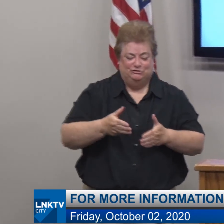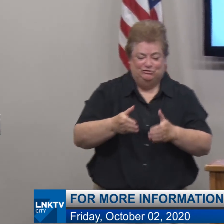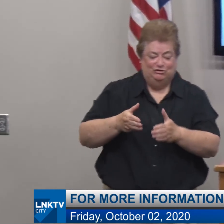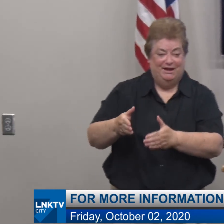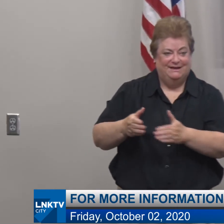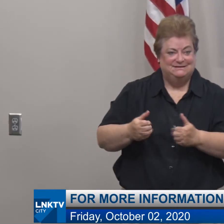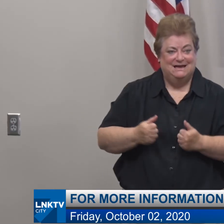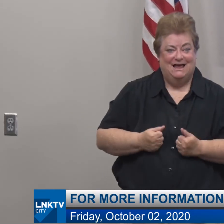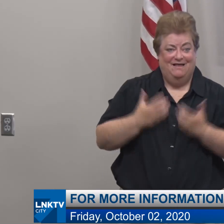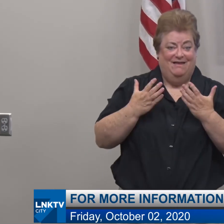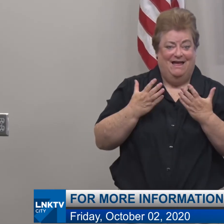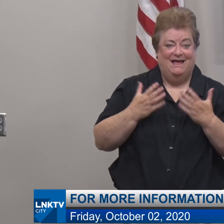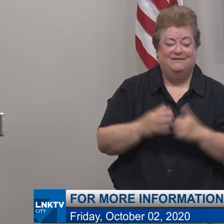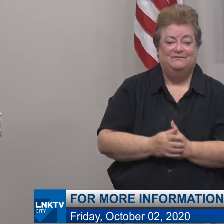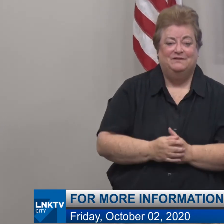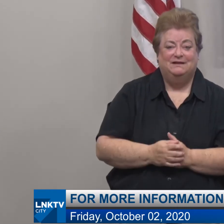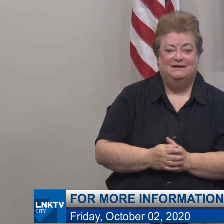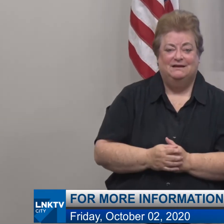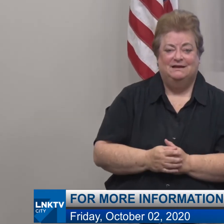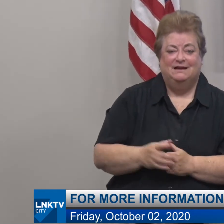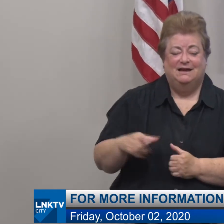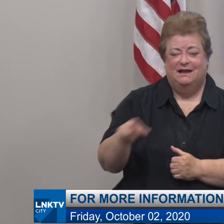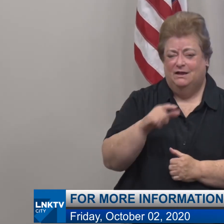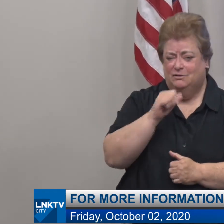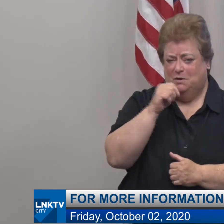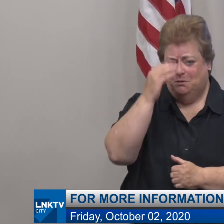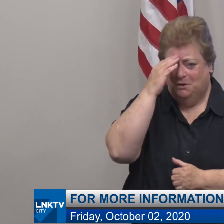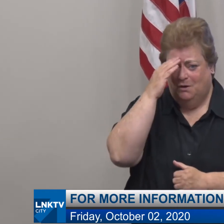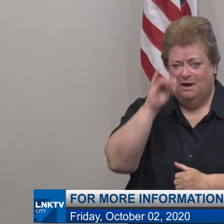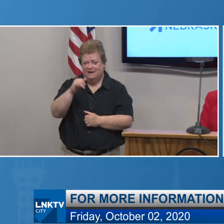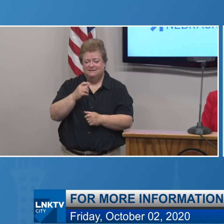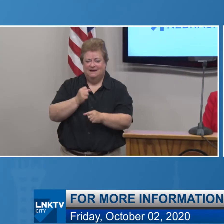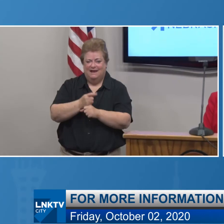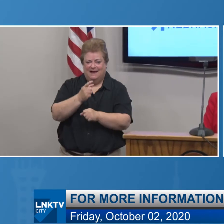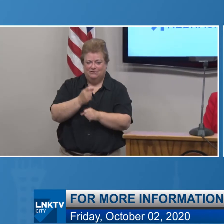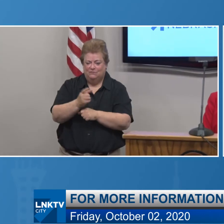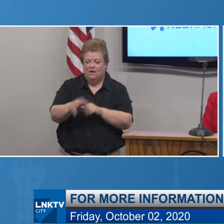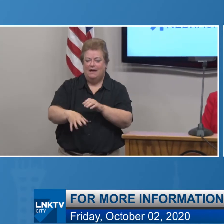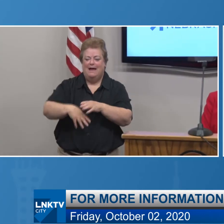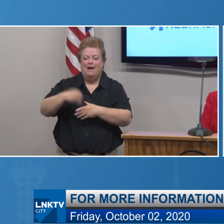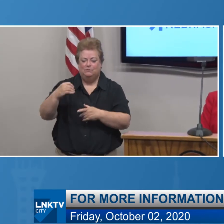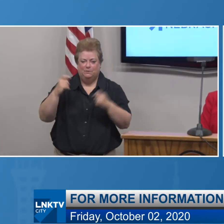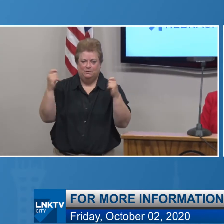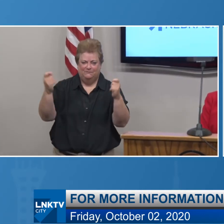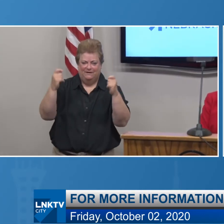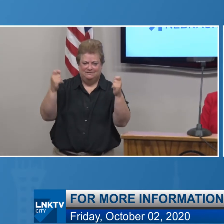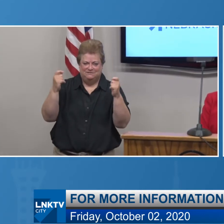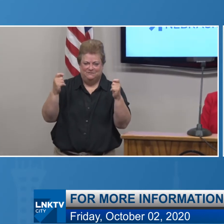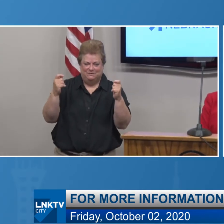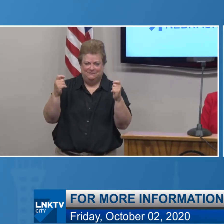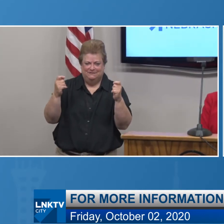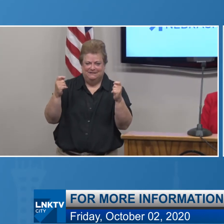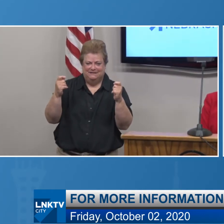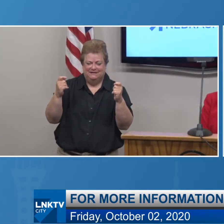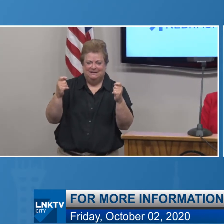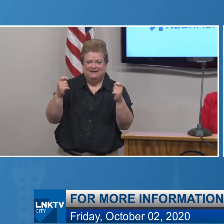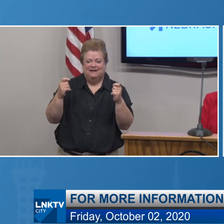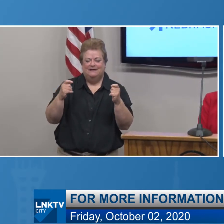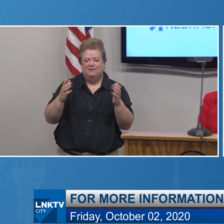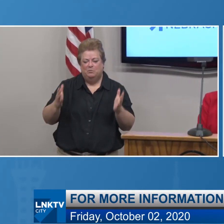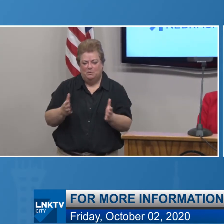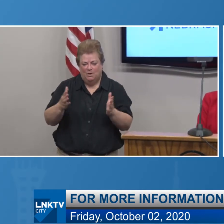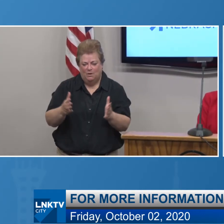For those who may not be familiar, Streets Alive is Lincoln's annual outdoor festival that promotes physical